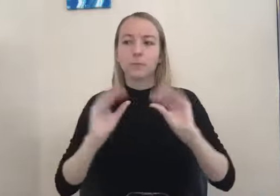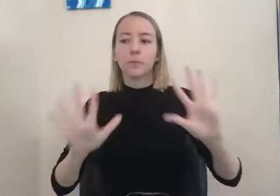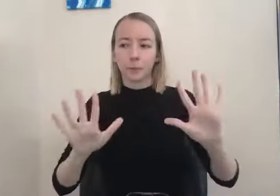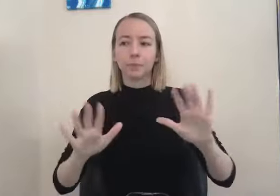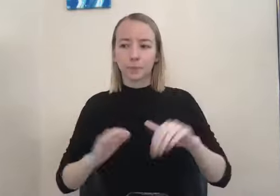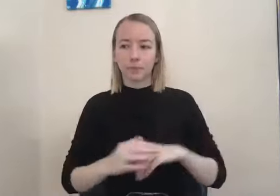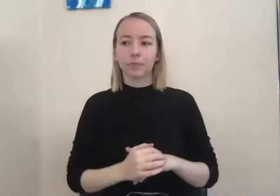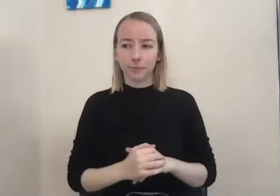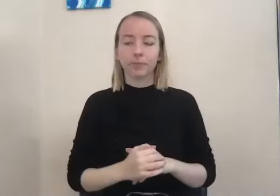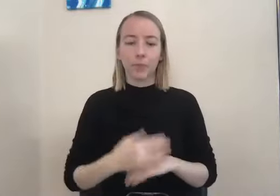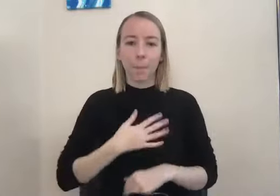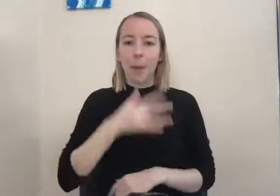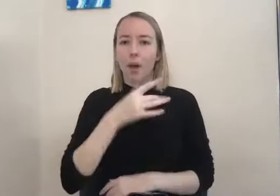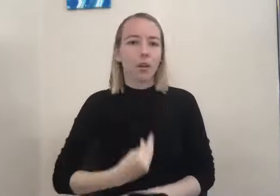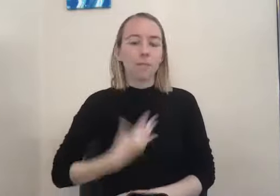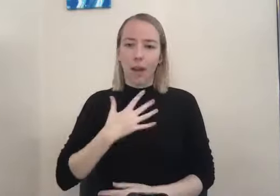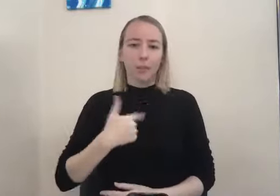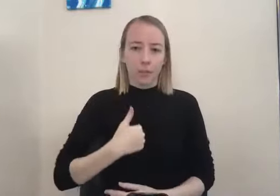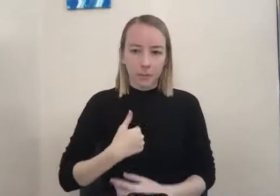husband's drinking. But in actual fact,